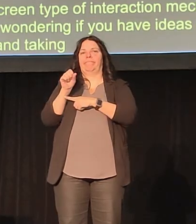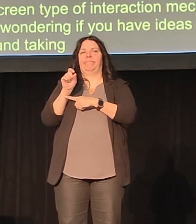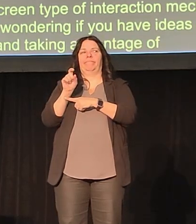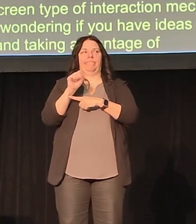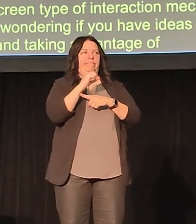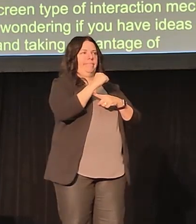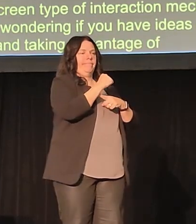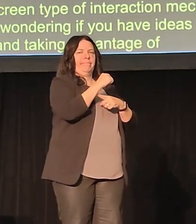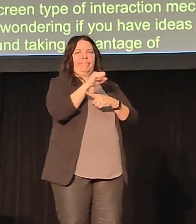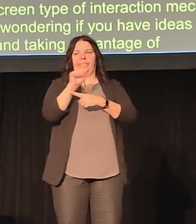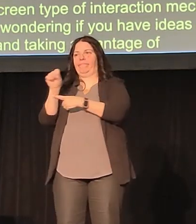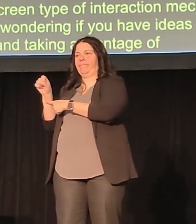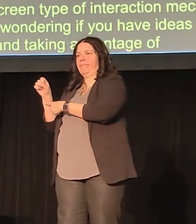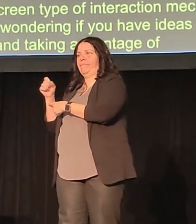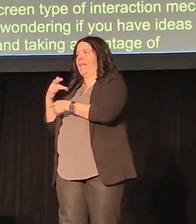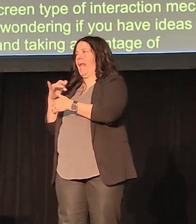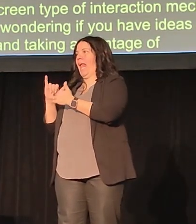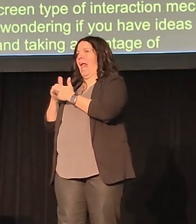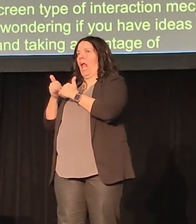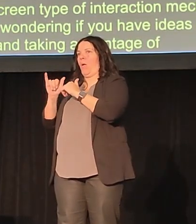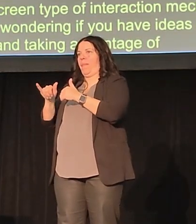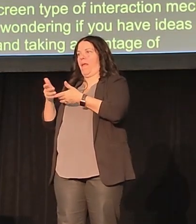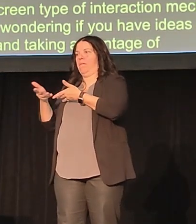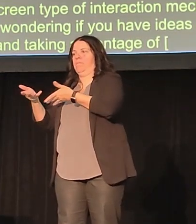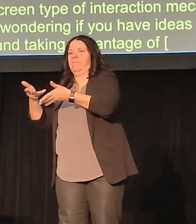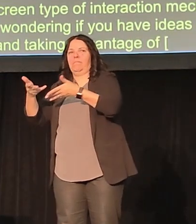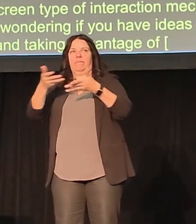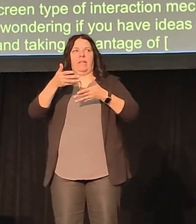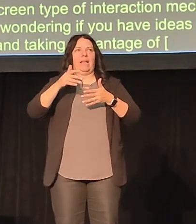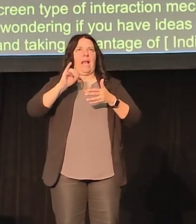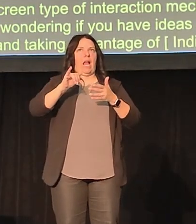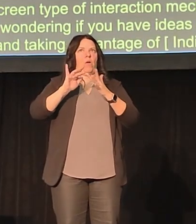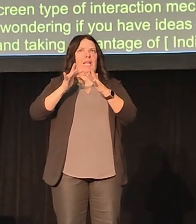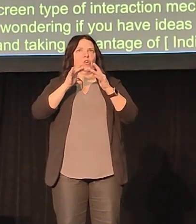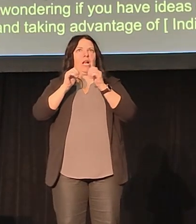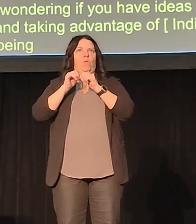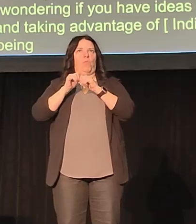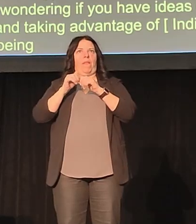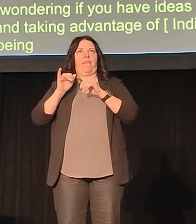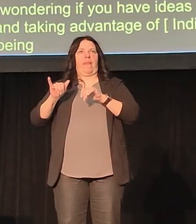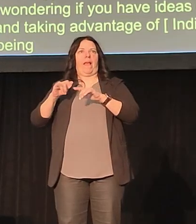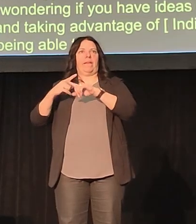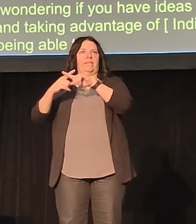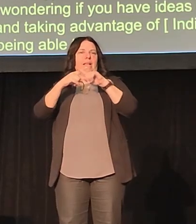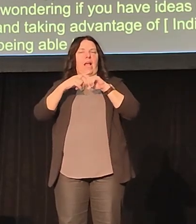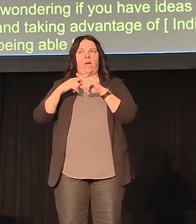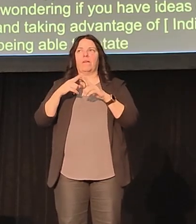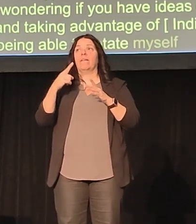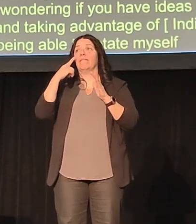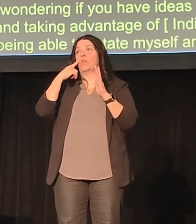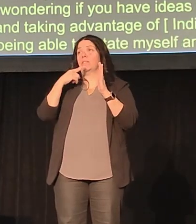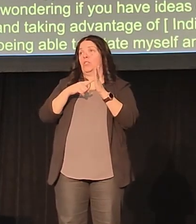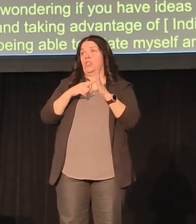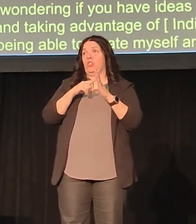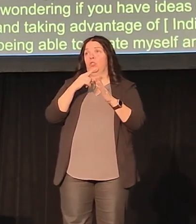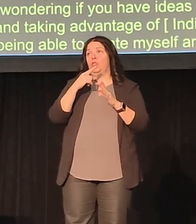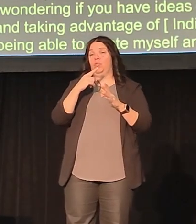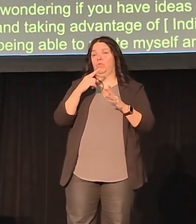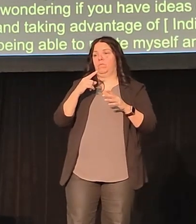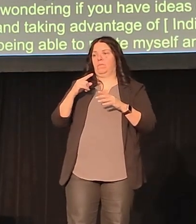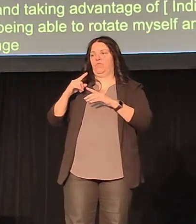myself and how that can influence the way that people interact and that leverage this sonification. For instance, just a reference